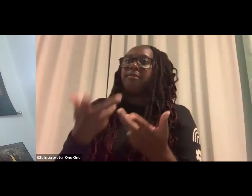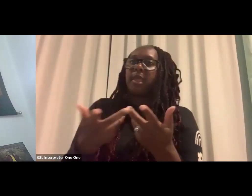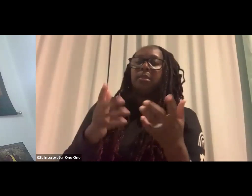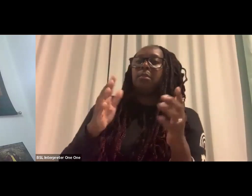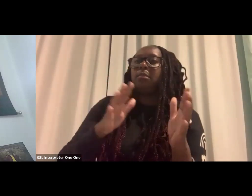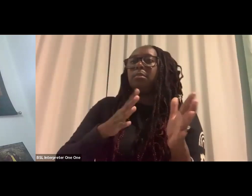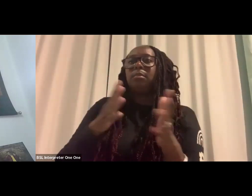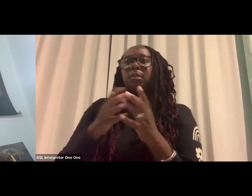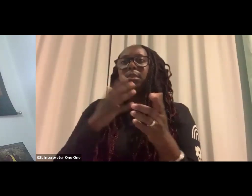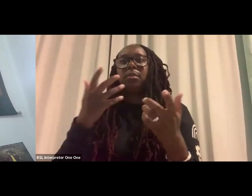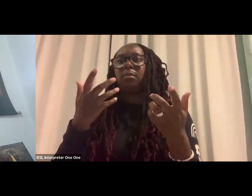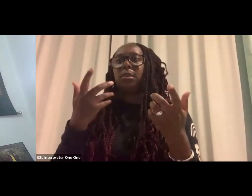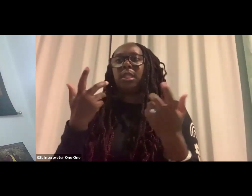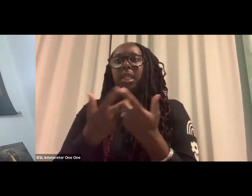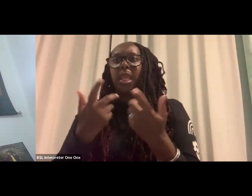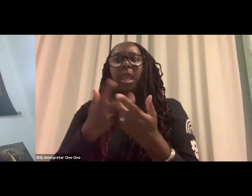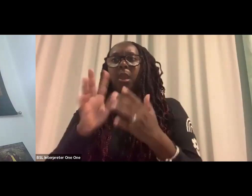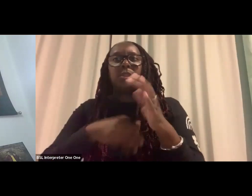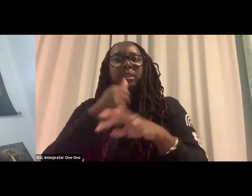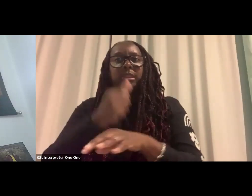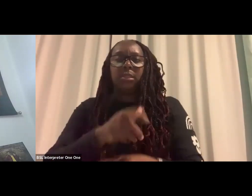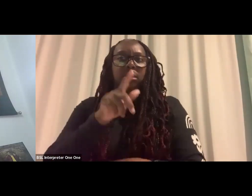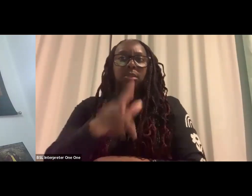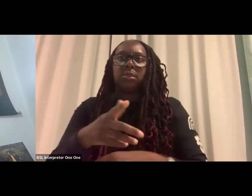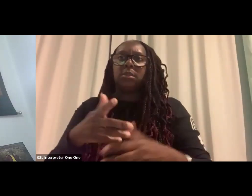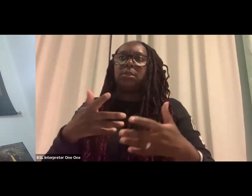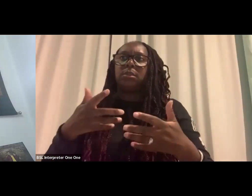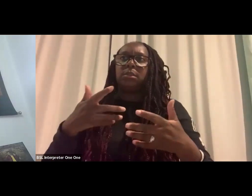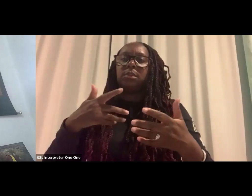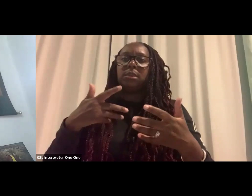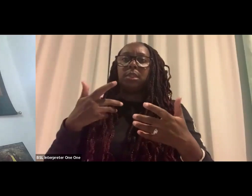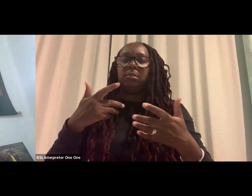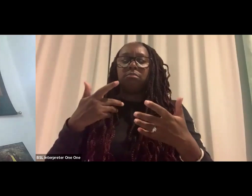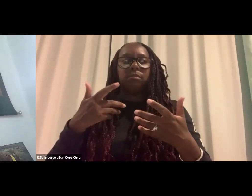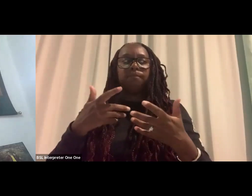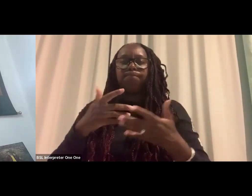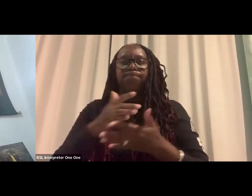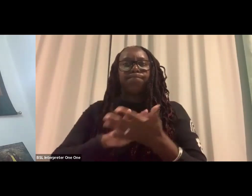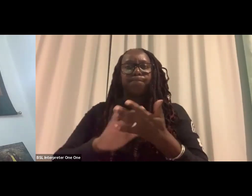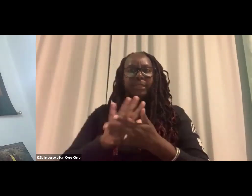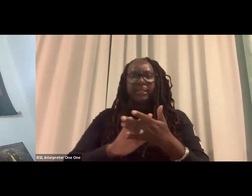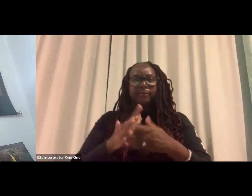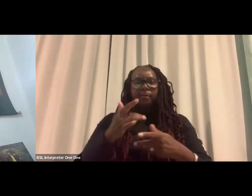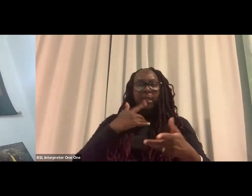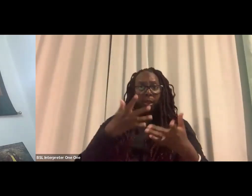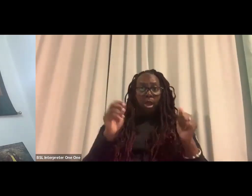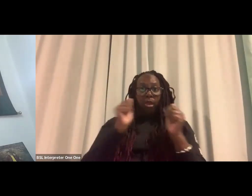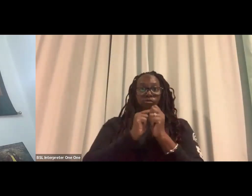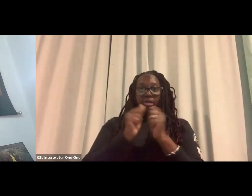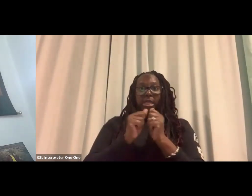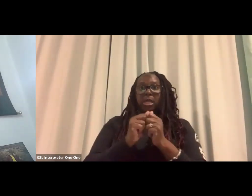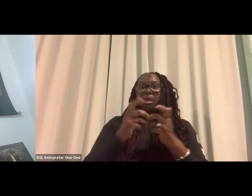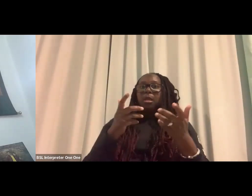to enhance their living standard and well-being, then of course they will of course agree to the whatever